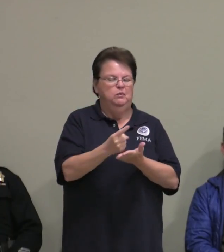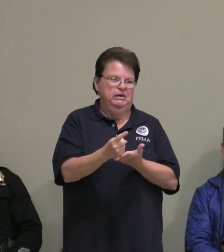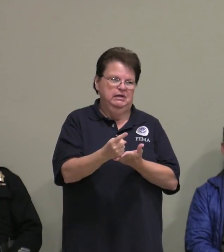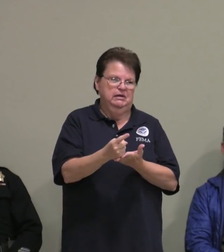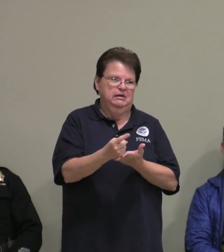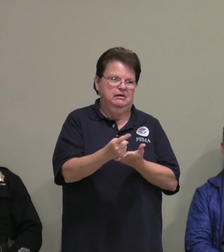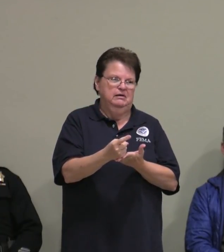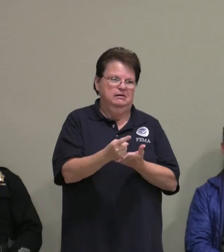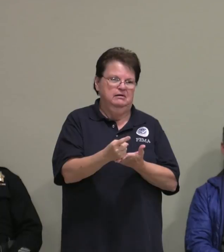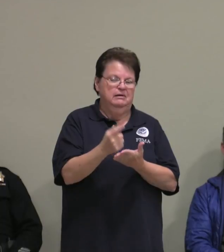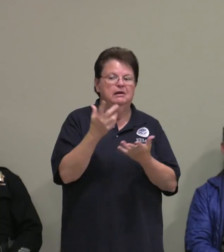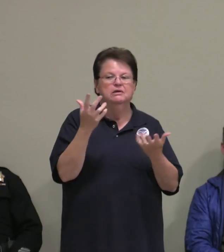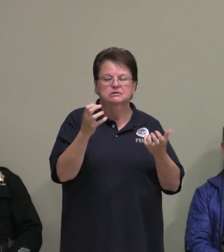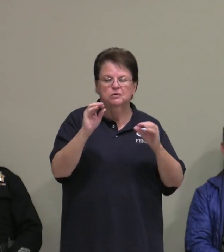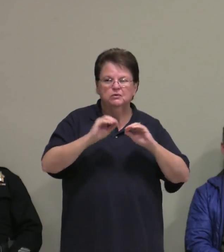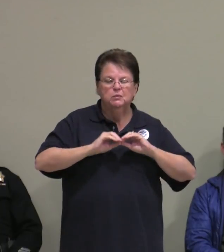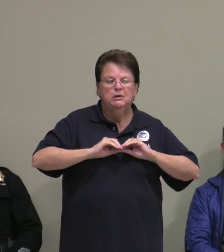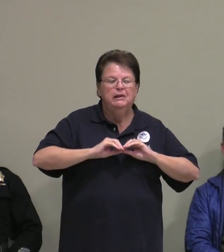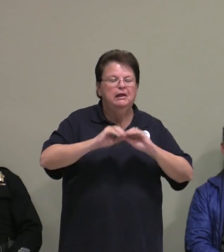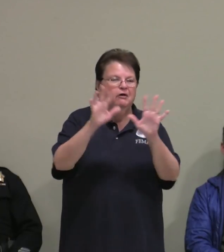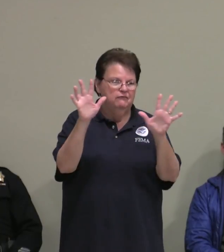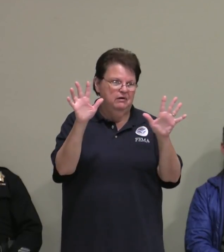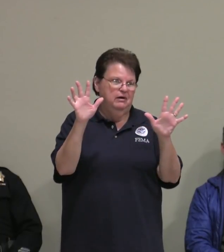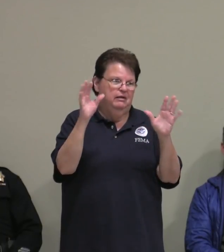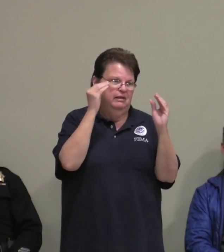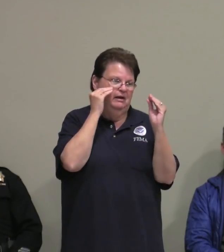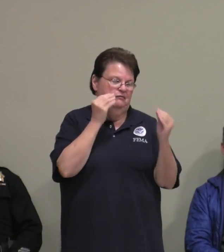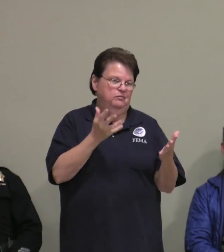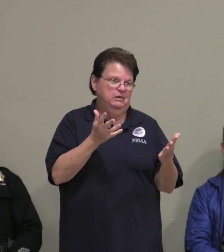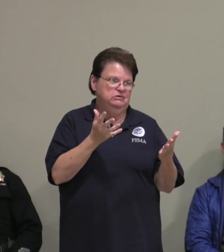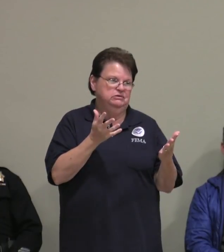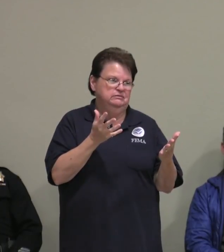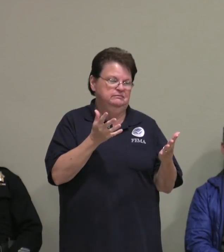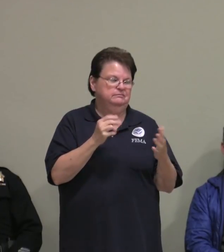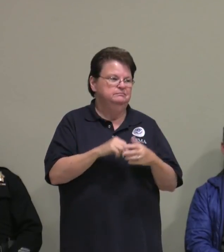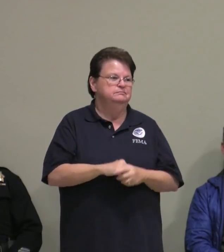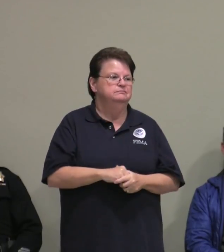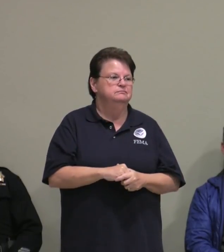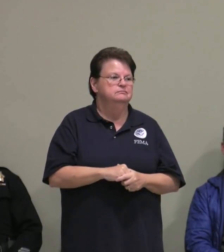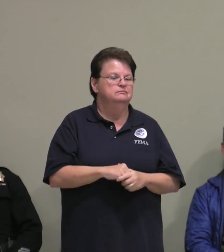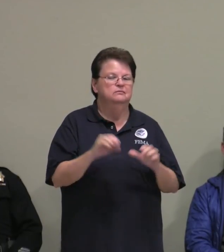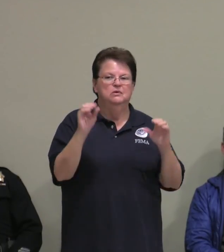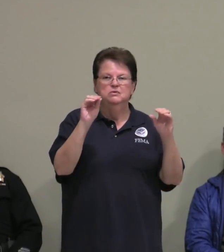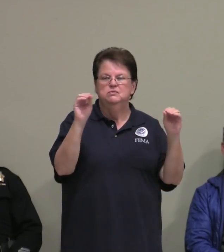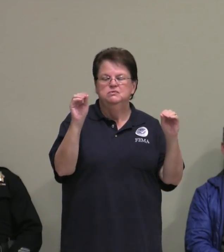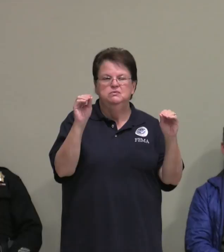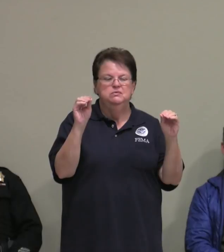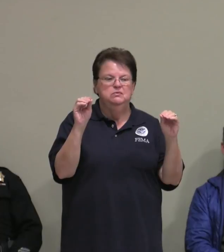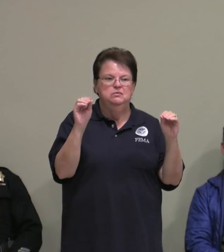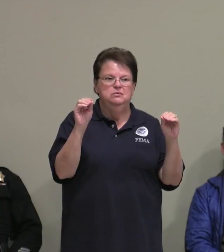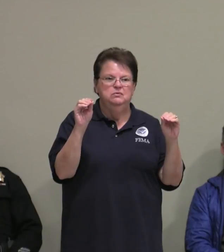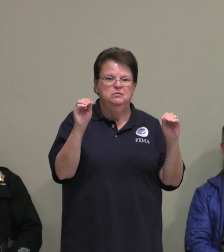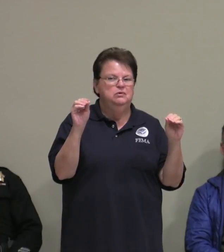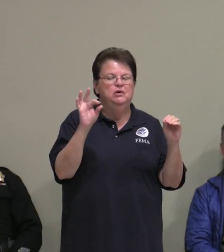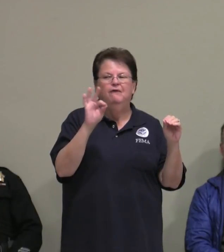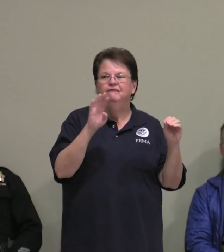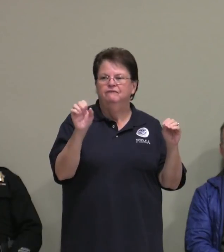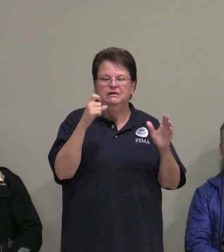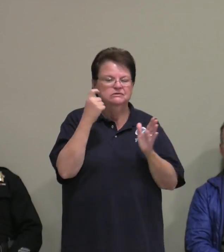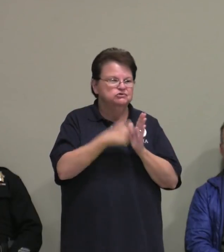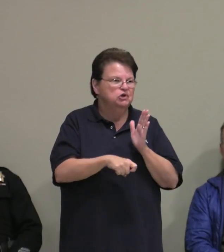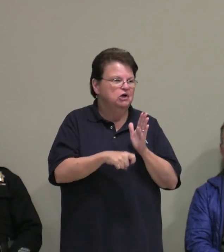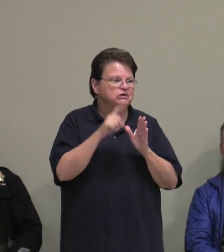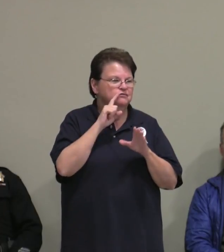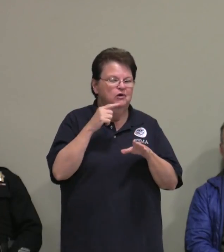And so I just wanted to clear up some information about the bills. No water, no fees were charged